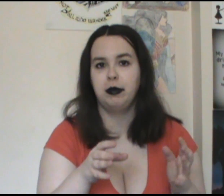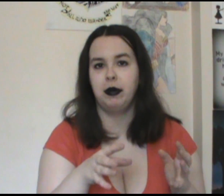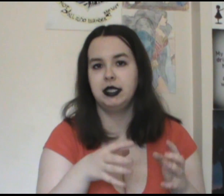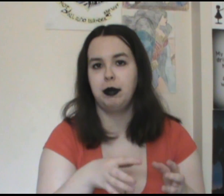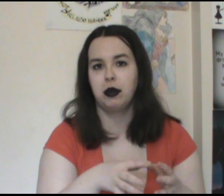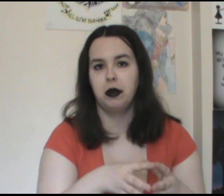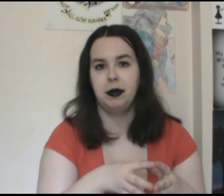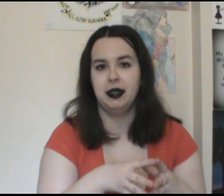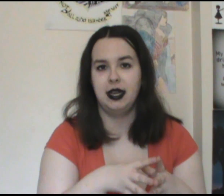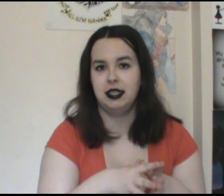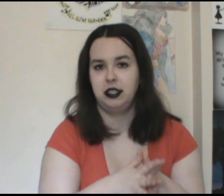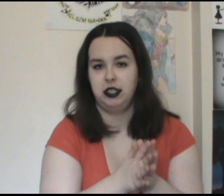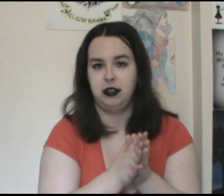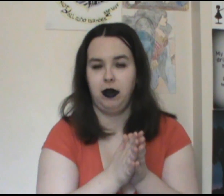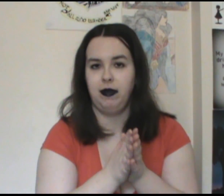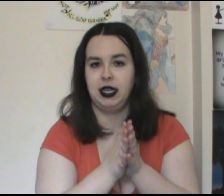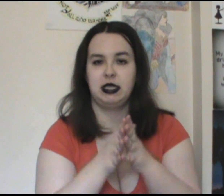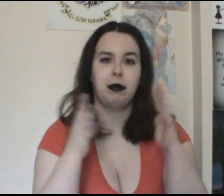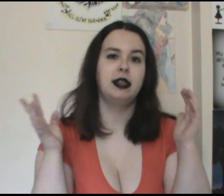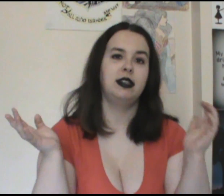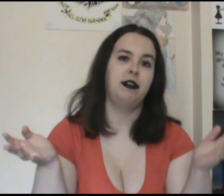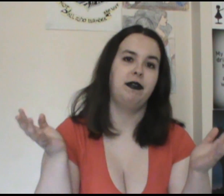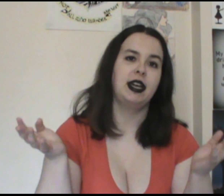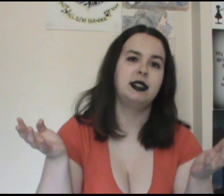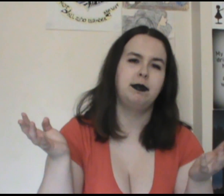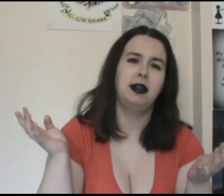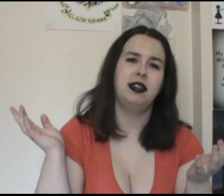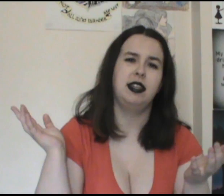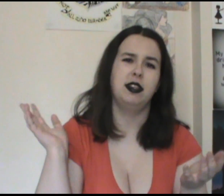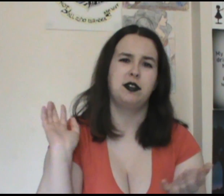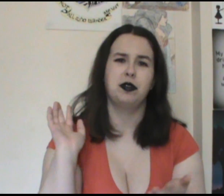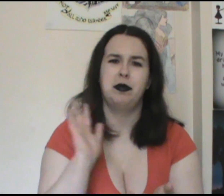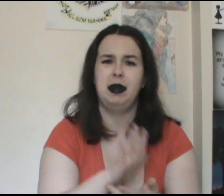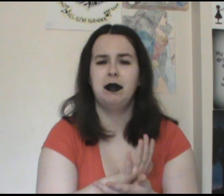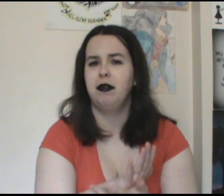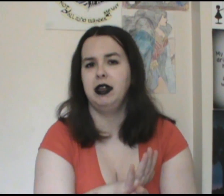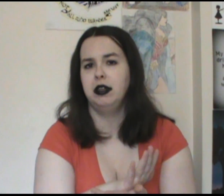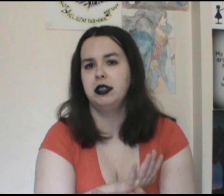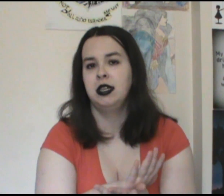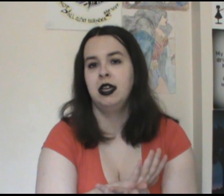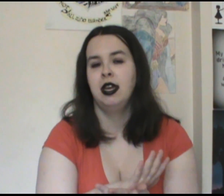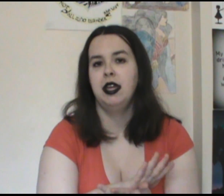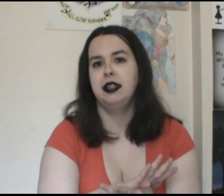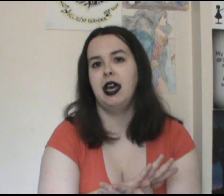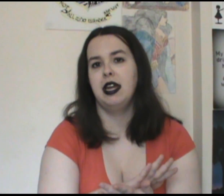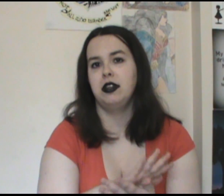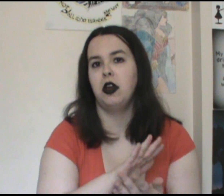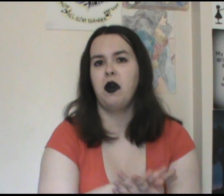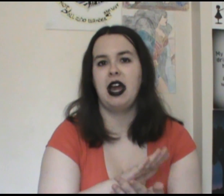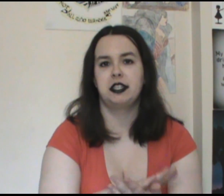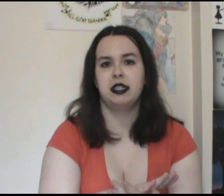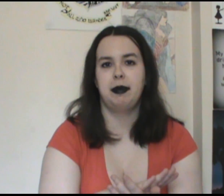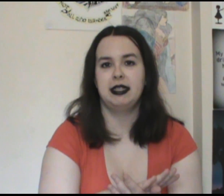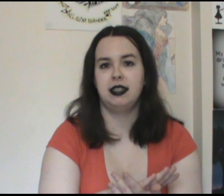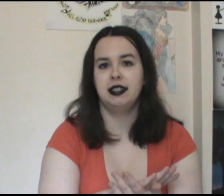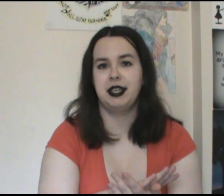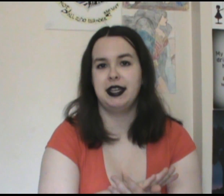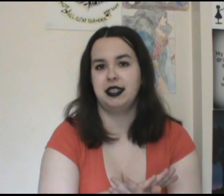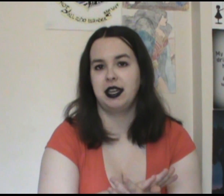one small group and then it just sort of like spreads and infects, but then the truth being revealed that no, actually Pestilence has to come